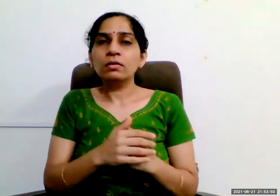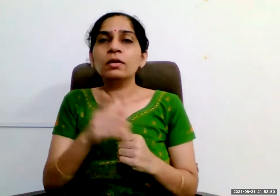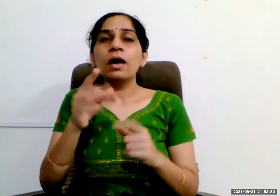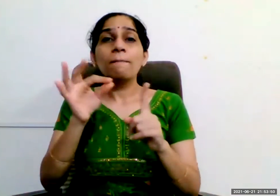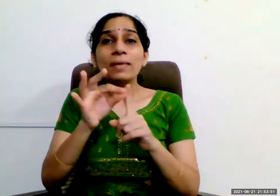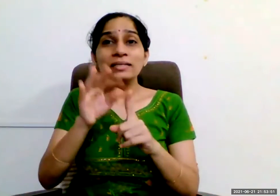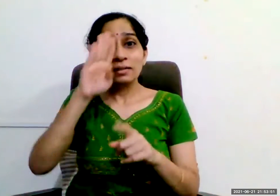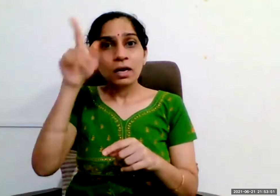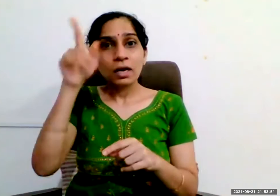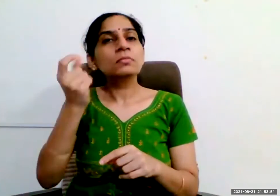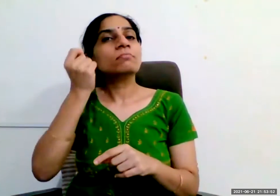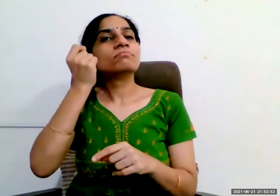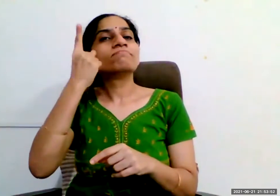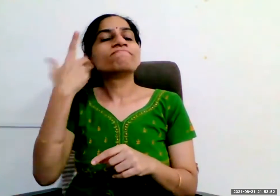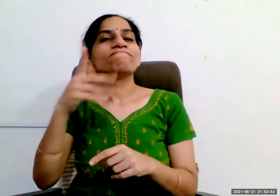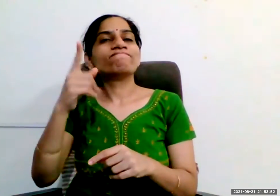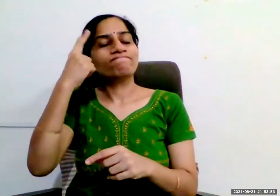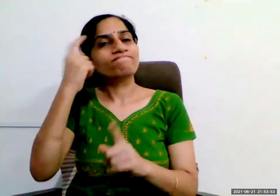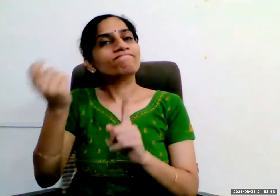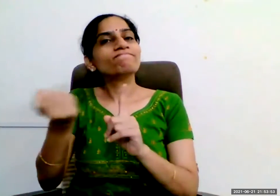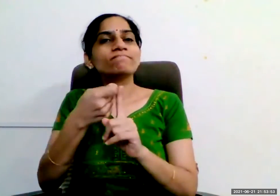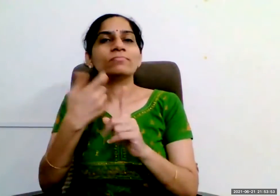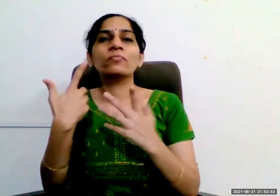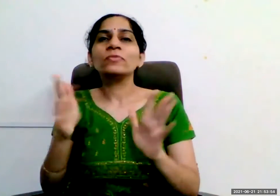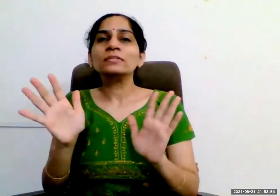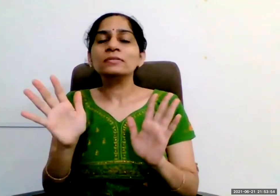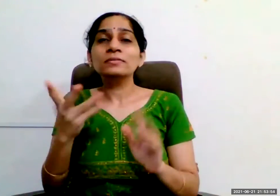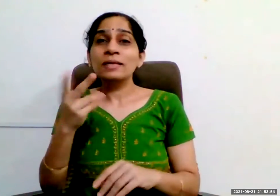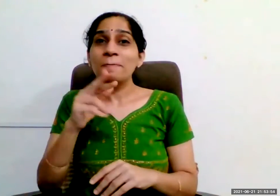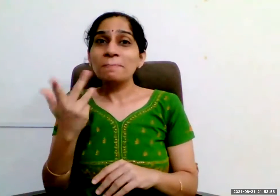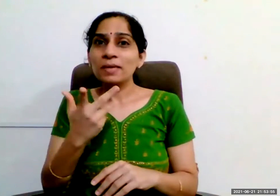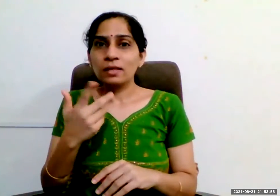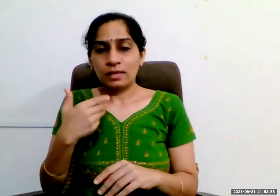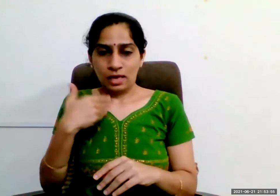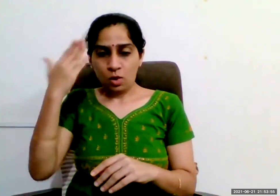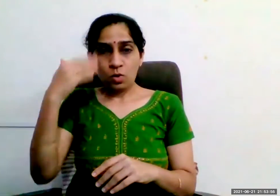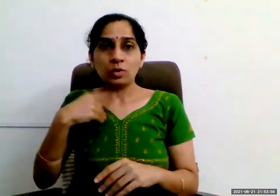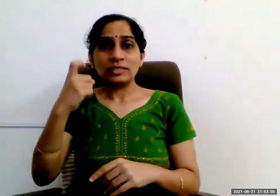If suppose today you or I get to know that within 7 days we are going to die, we will make so much